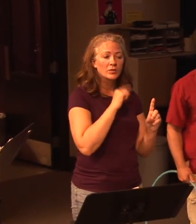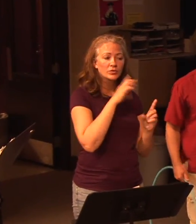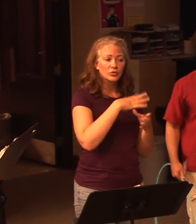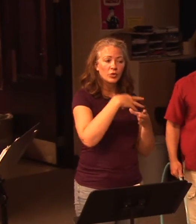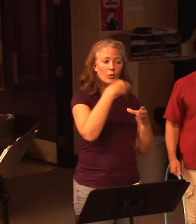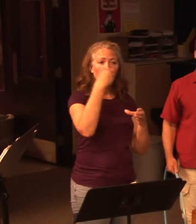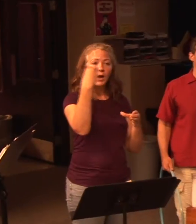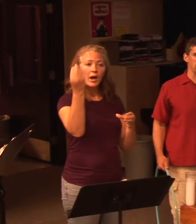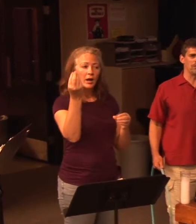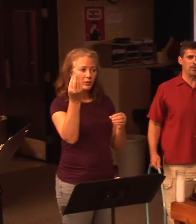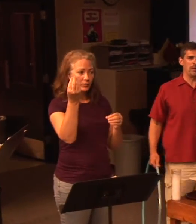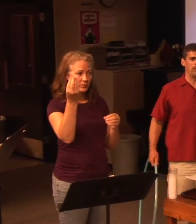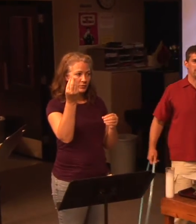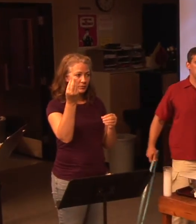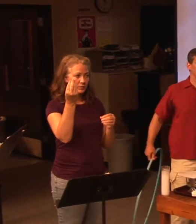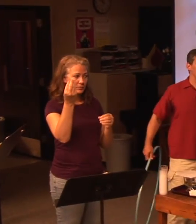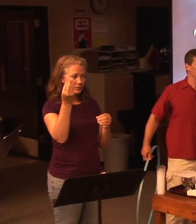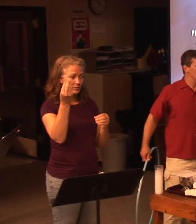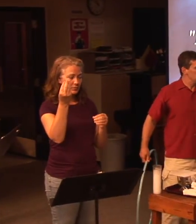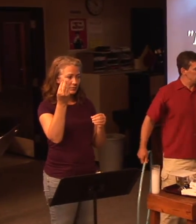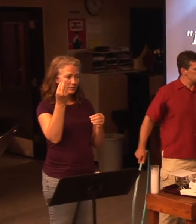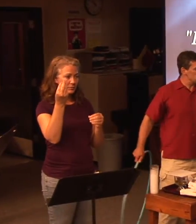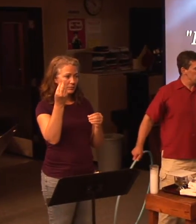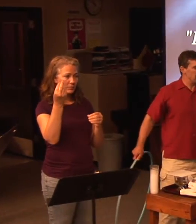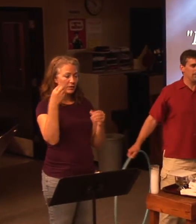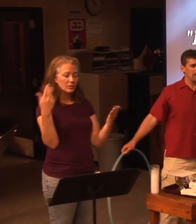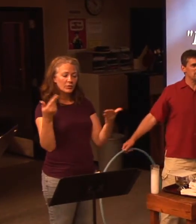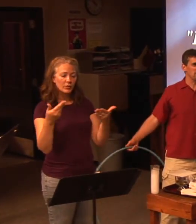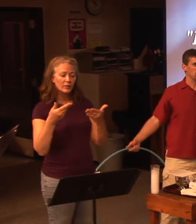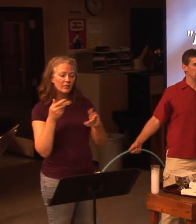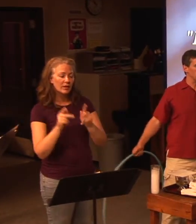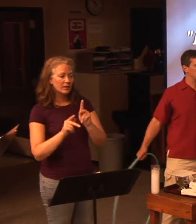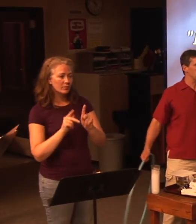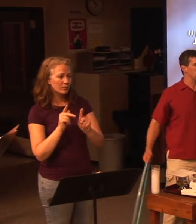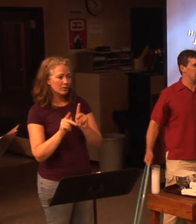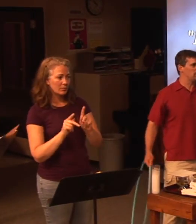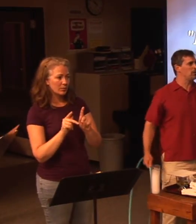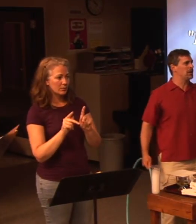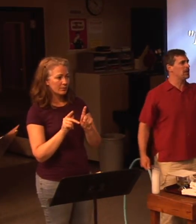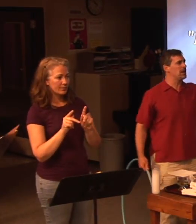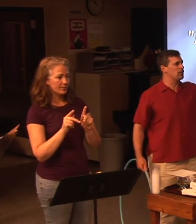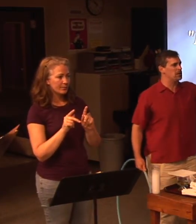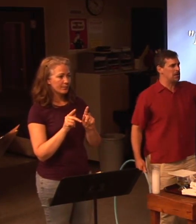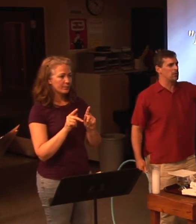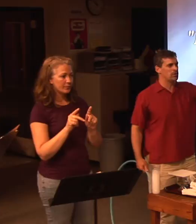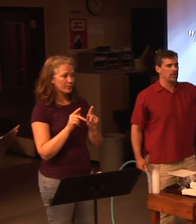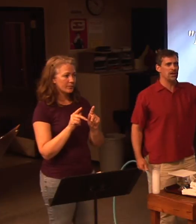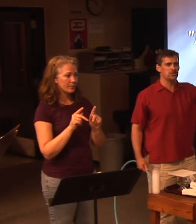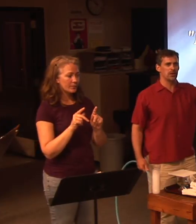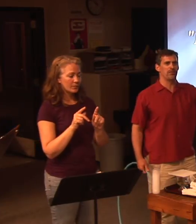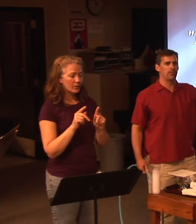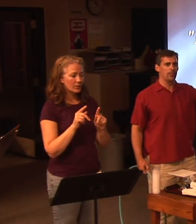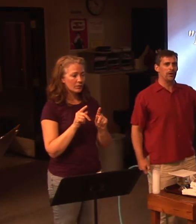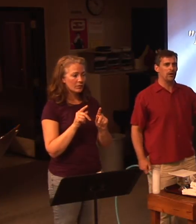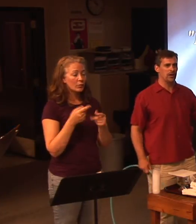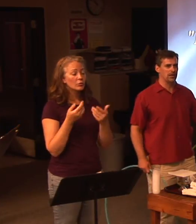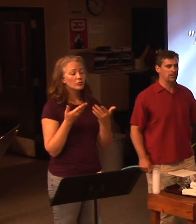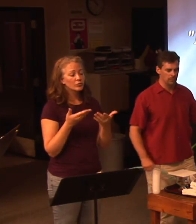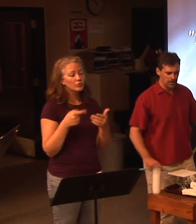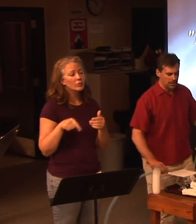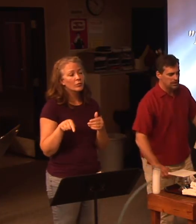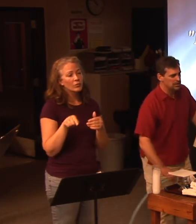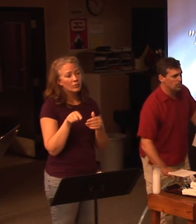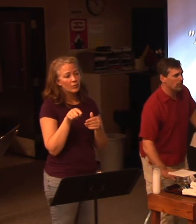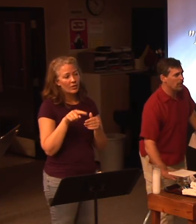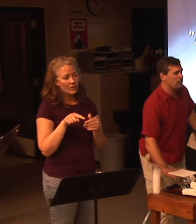did. It's like pulling another ring out to invite people to connect in. And this ring might become their center ring, the place they connect to, but then they can reach out to the next ring of people they're connected